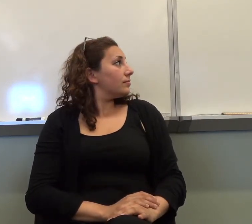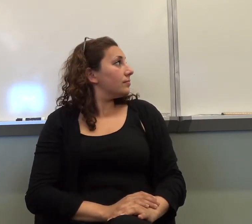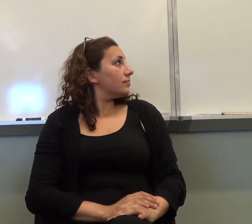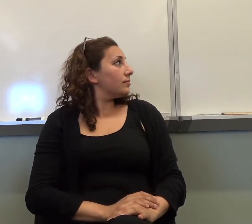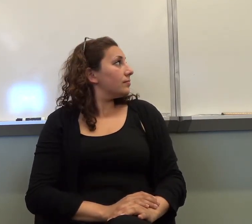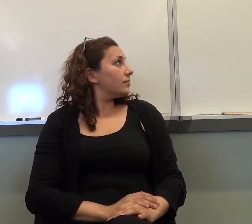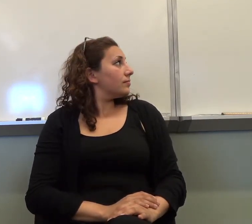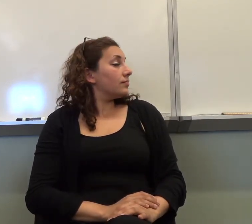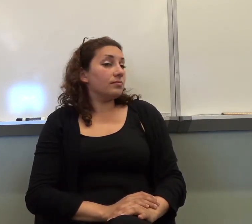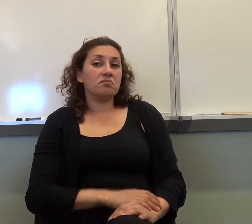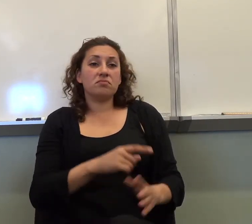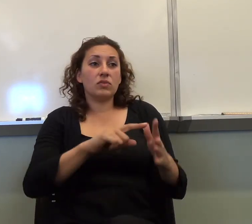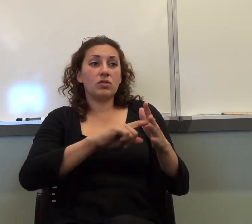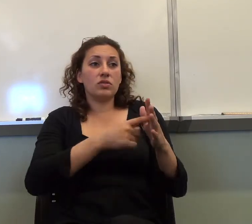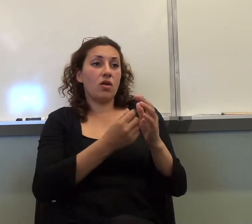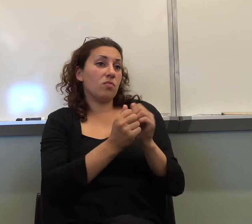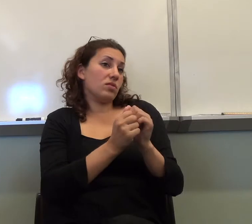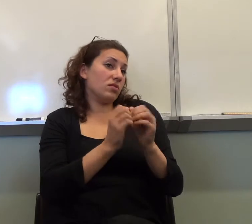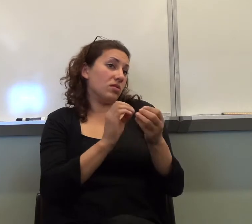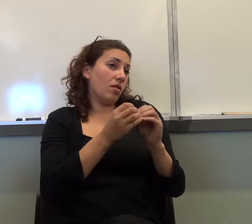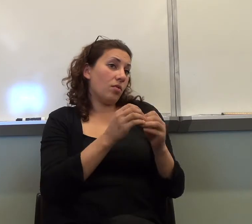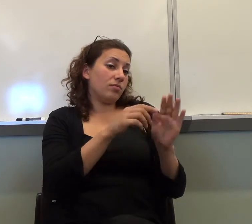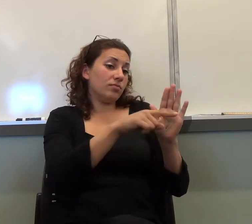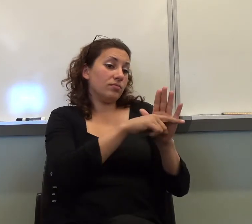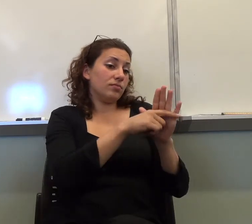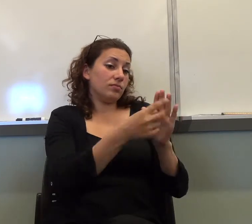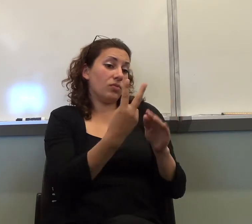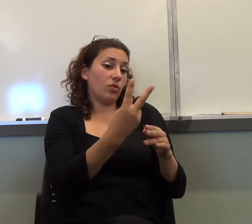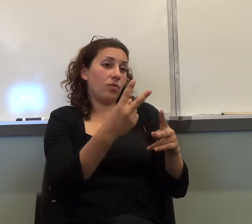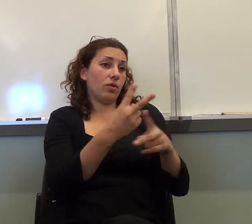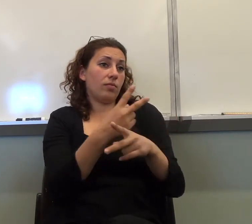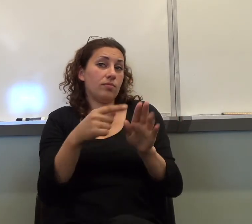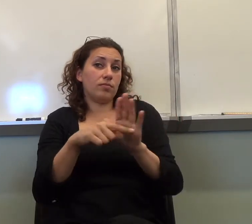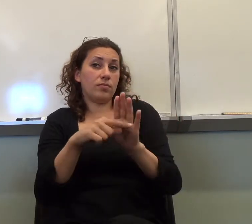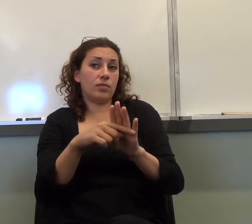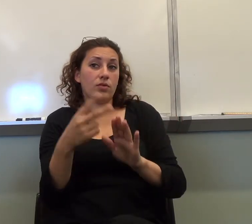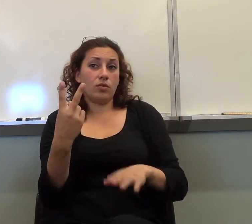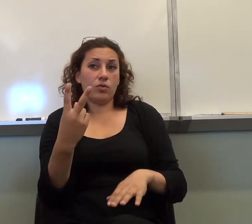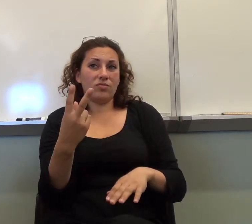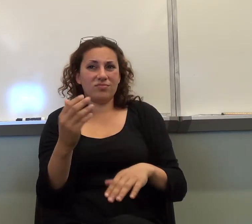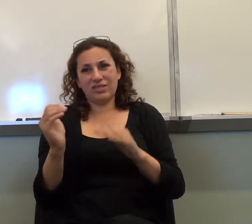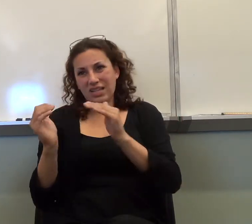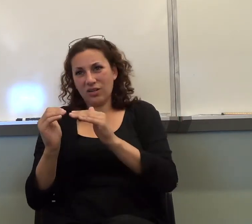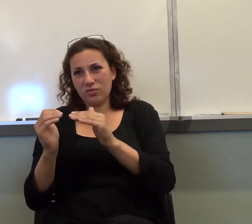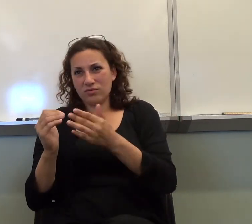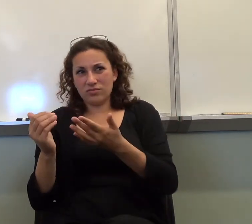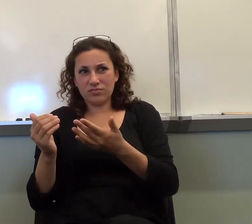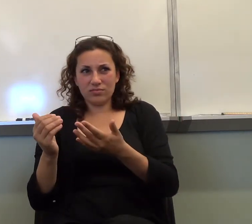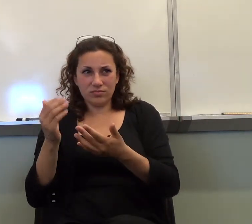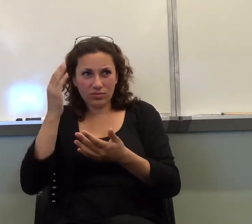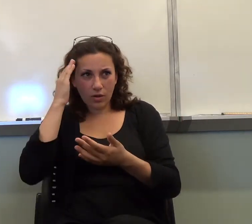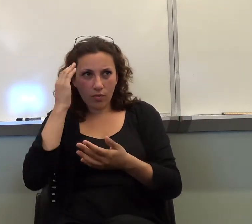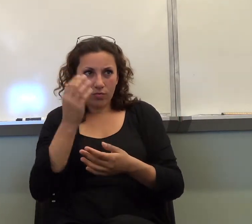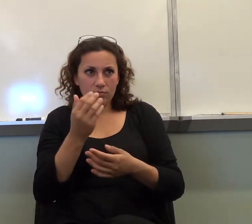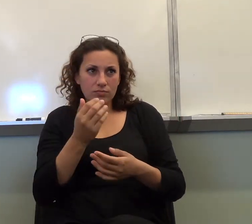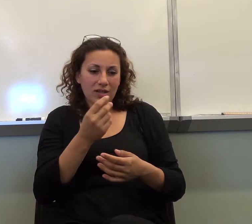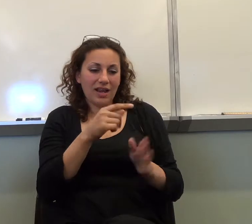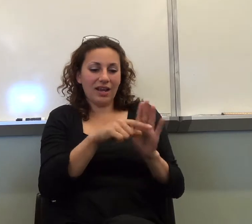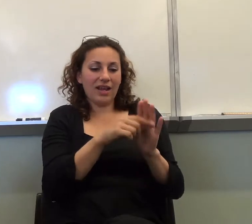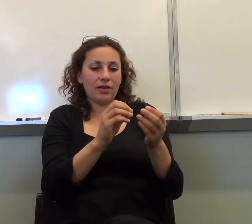So you start out with something like -2 times -2. That's simply a repetition twice of a negative. We